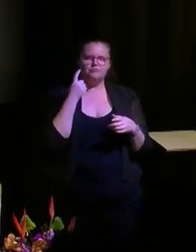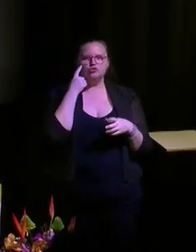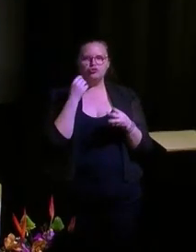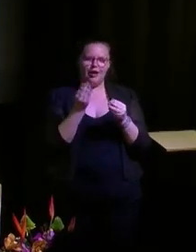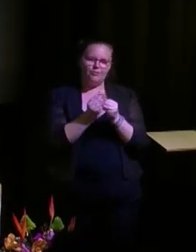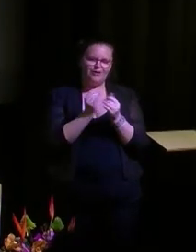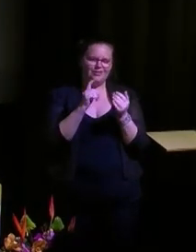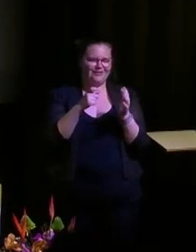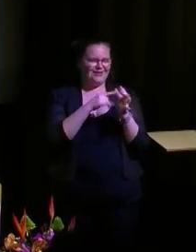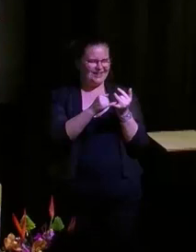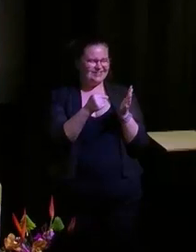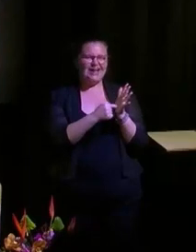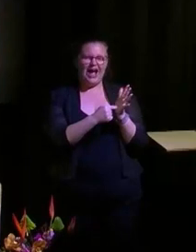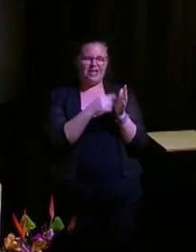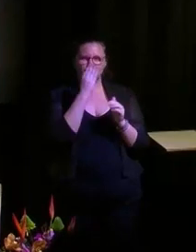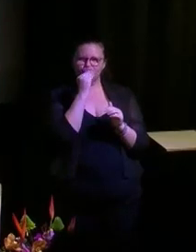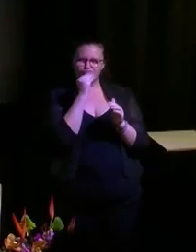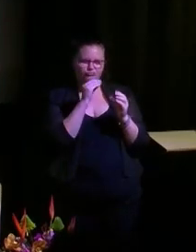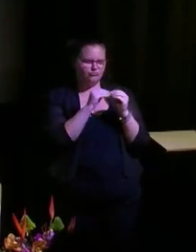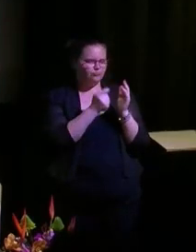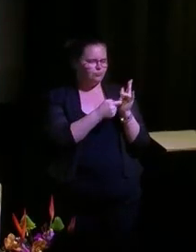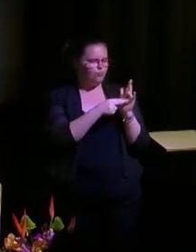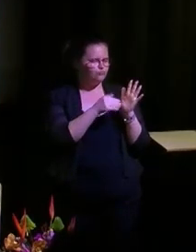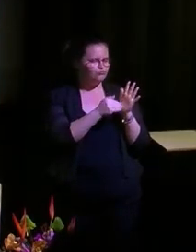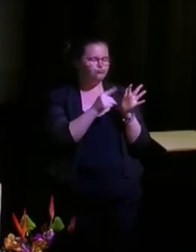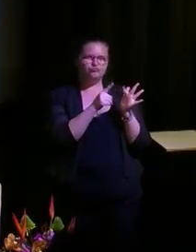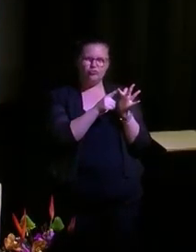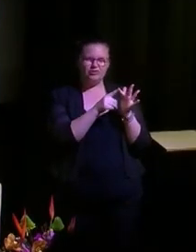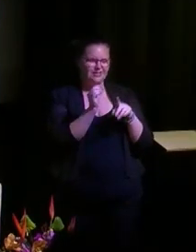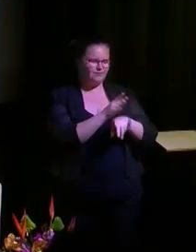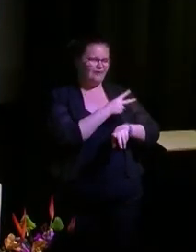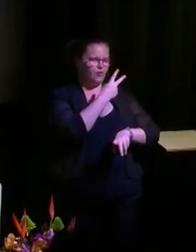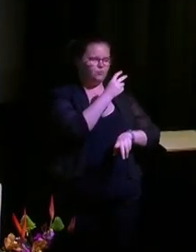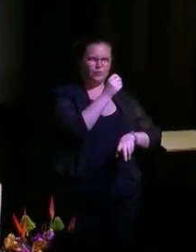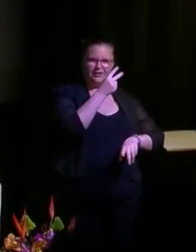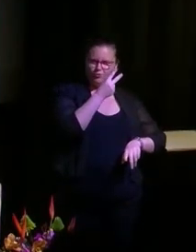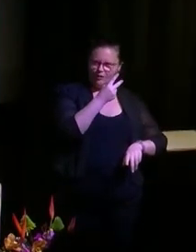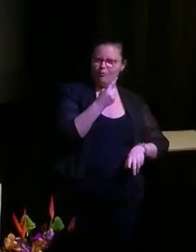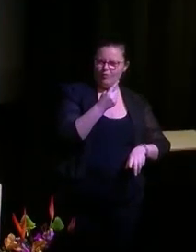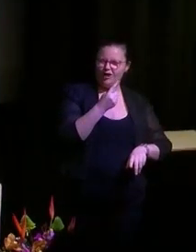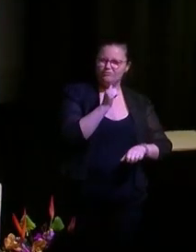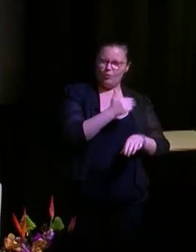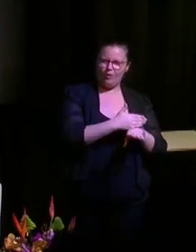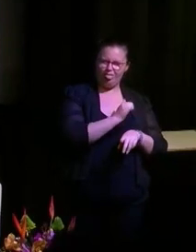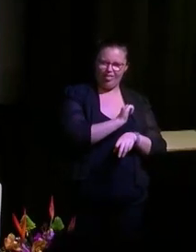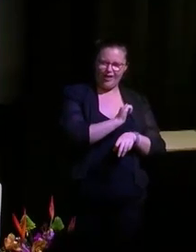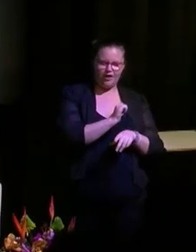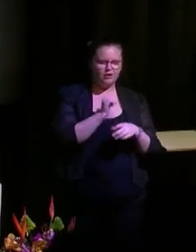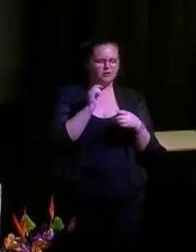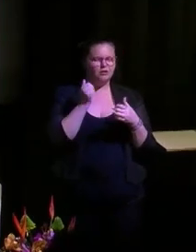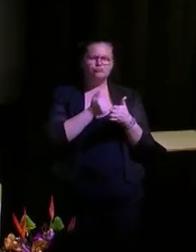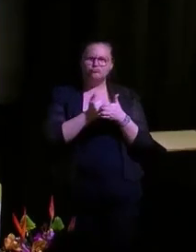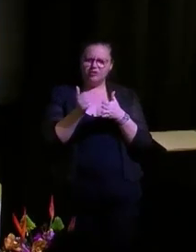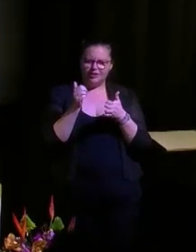empowered by her residency at Urban Art Projects in 2021. Her work often connects Torres Strait Islander